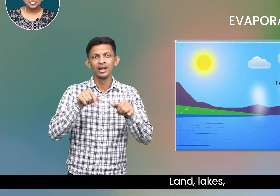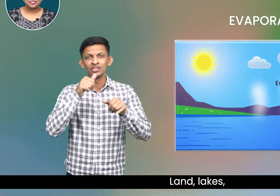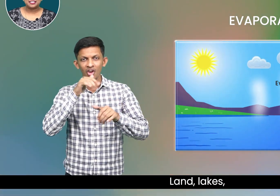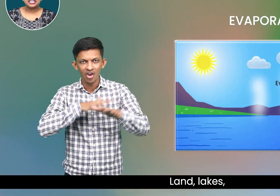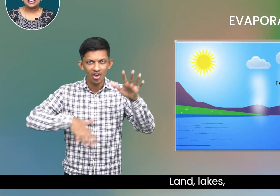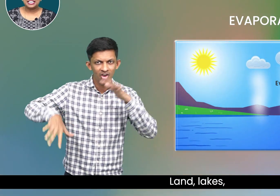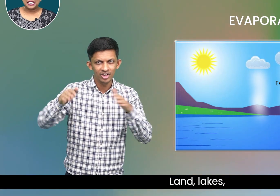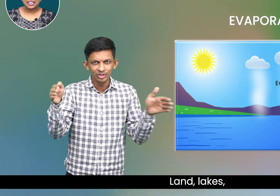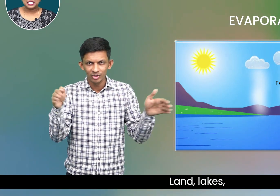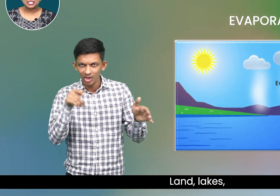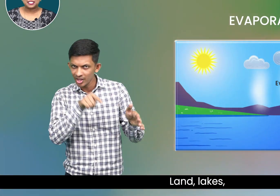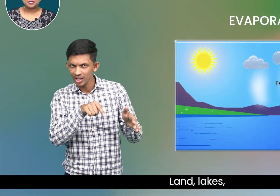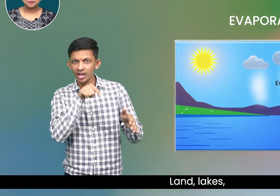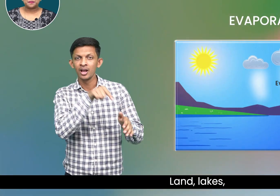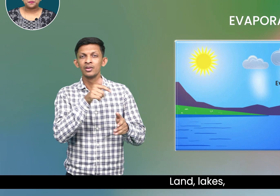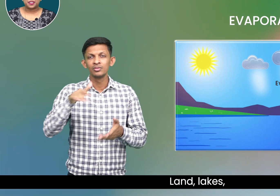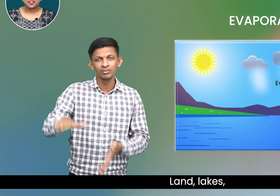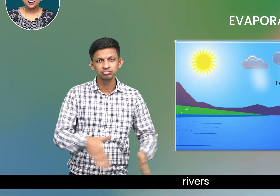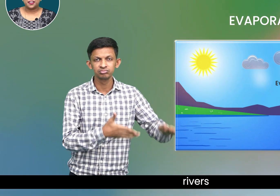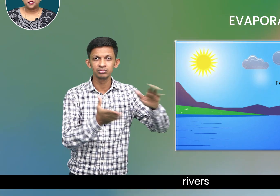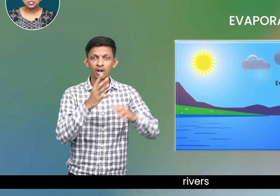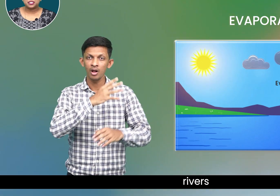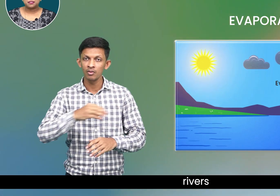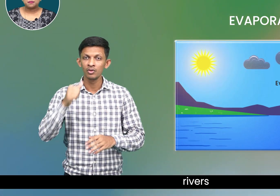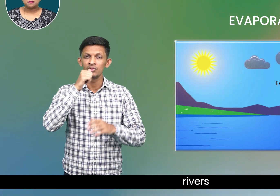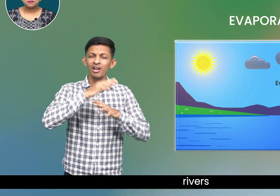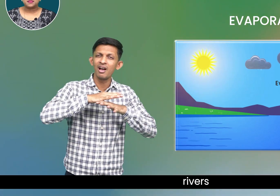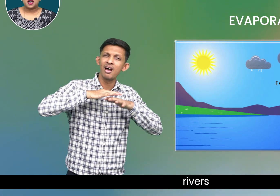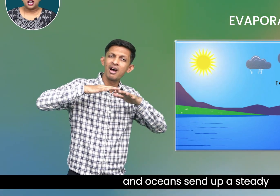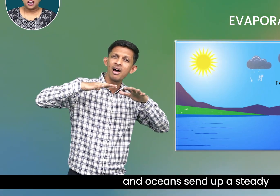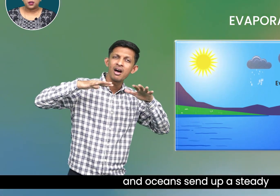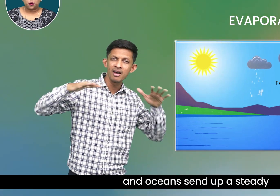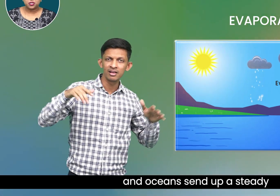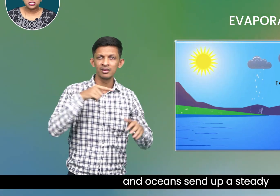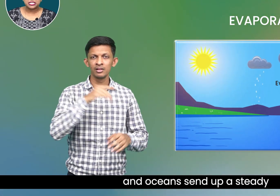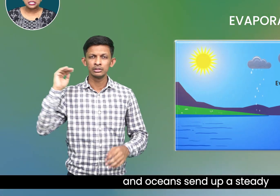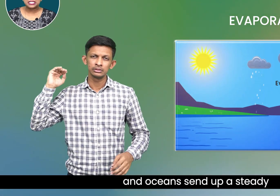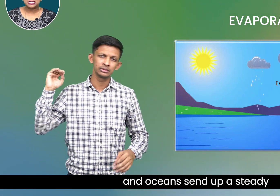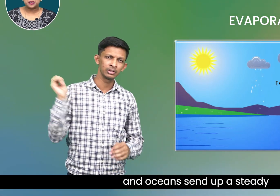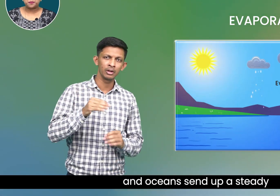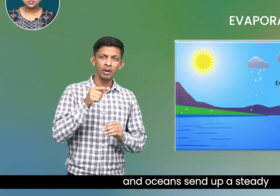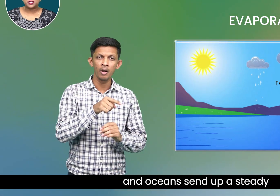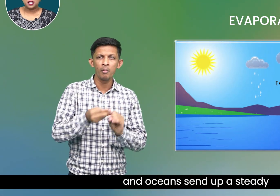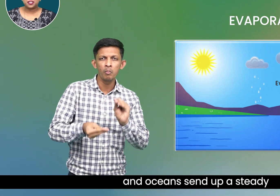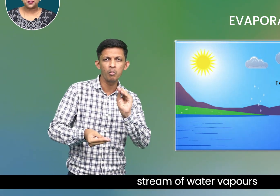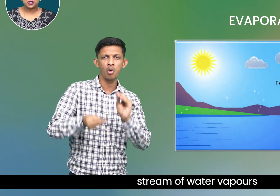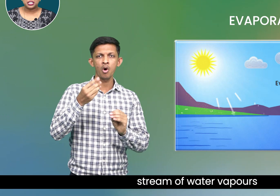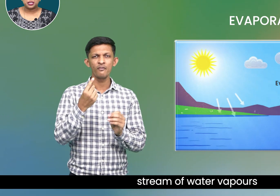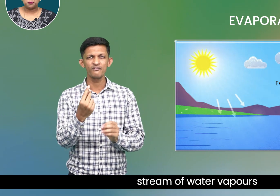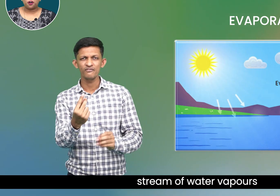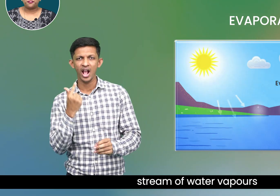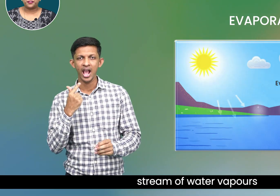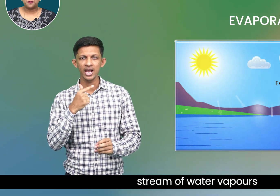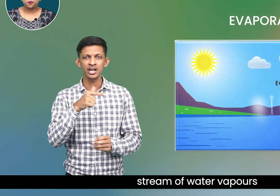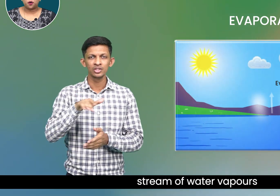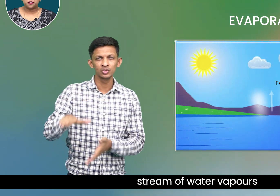Land, lakes, rivers, and oceans sends up a steady